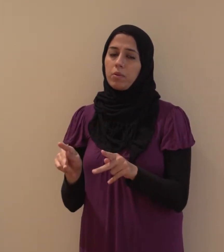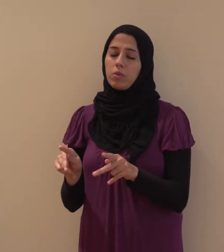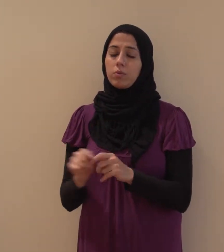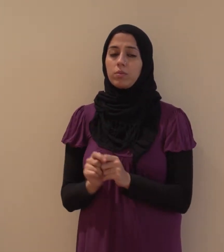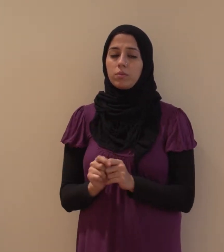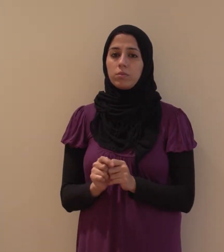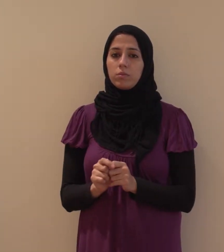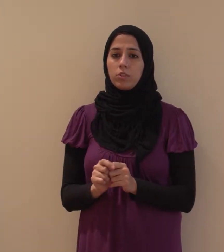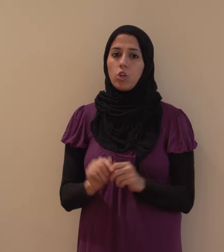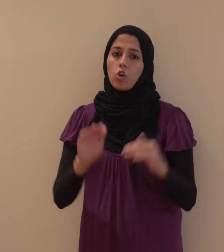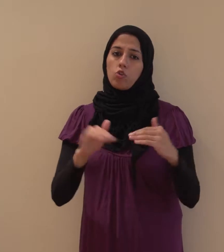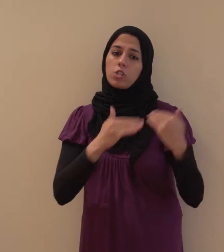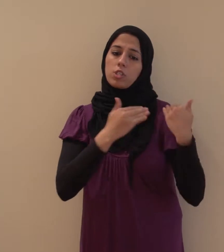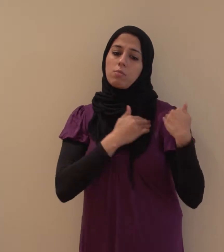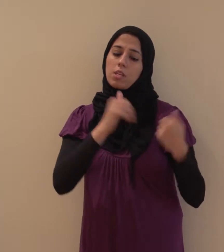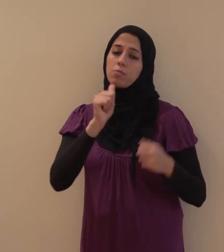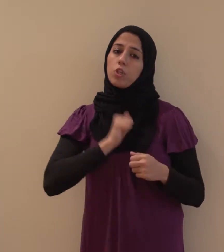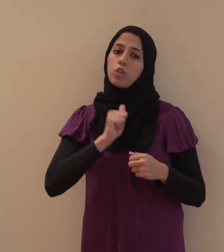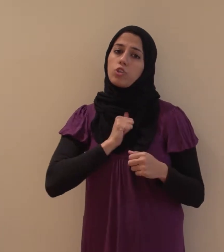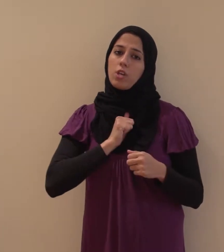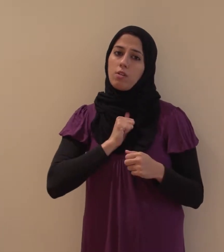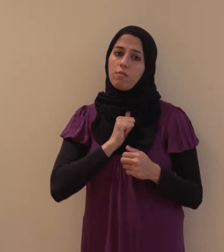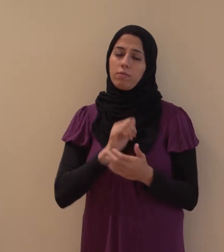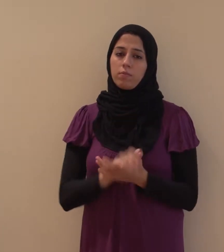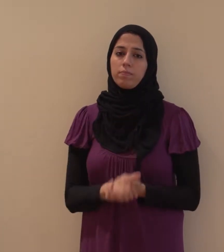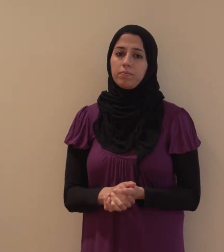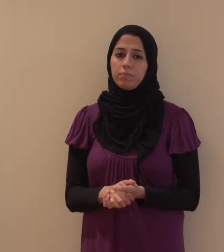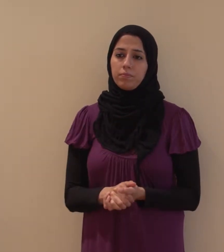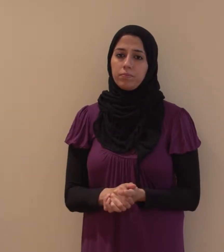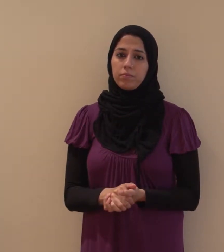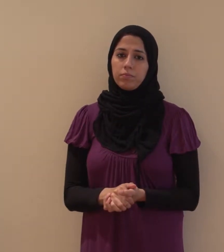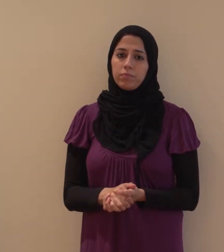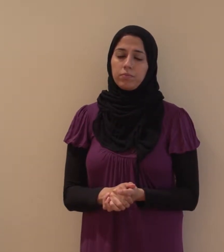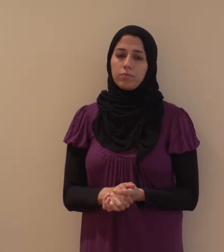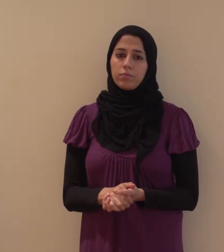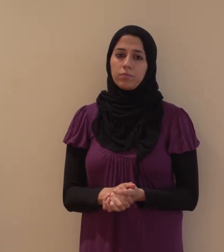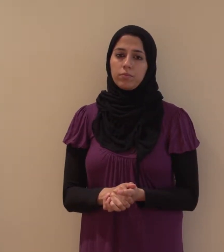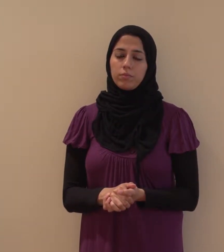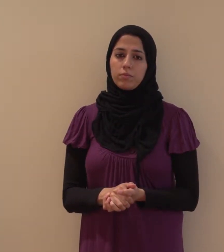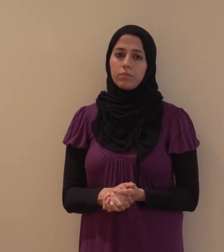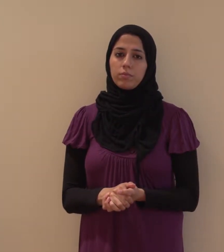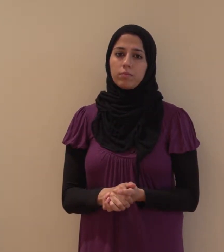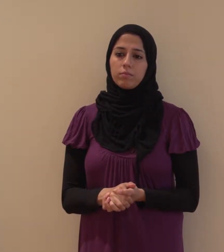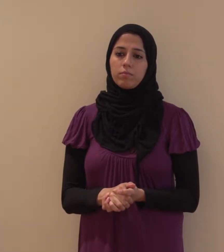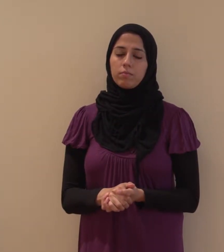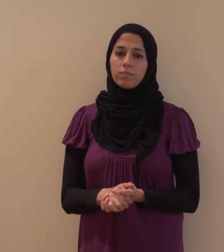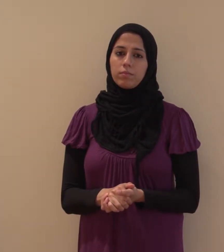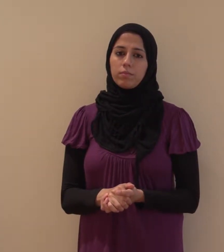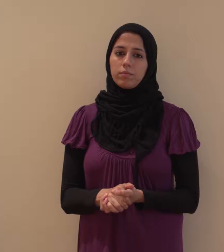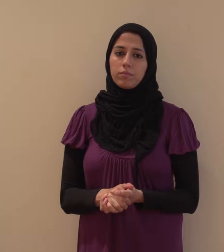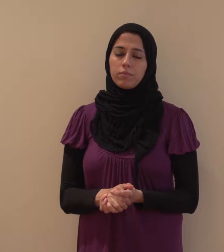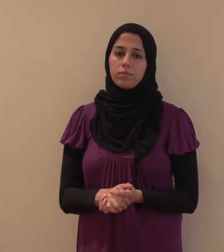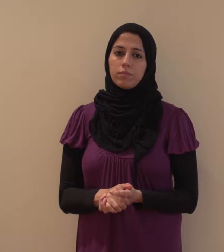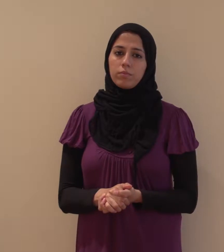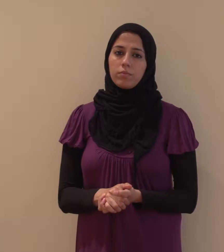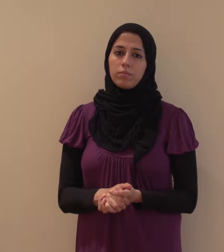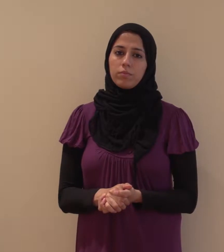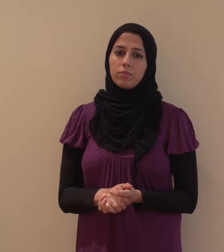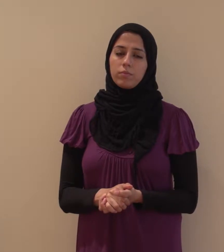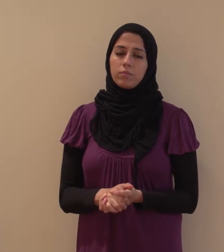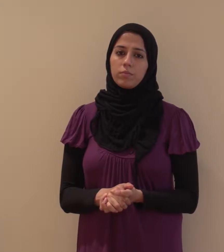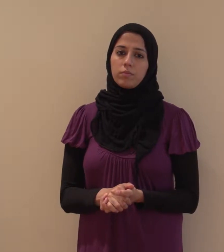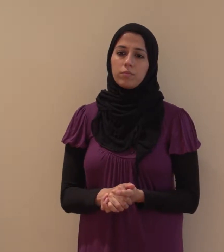participate in the activities of the month of Ramadan. All of us know that days are passing, years and